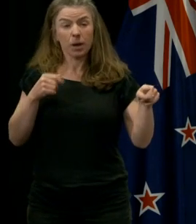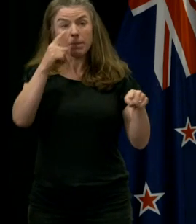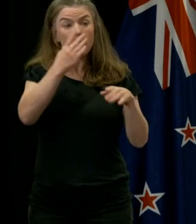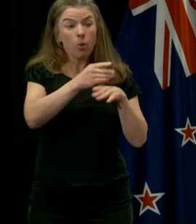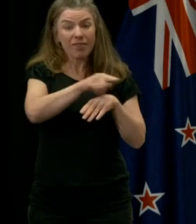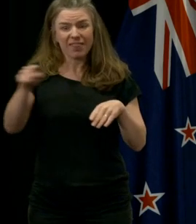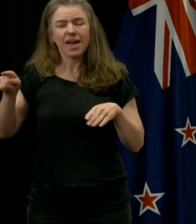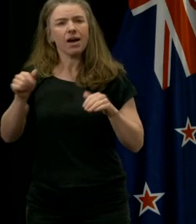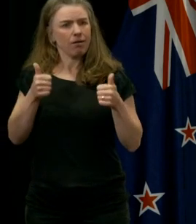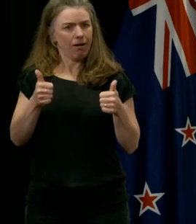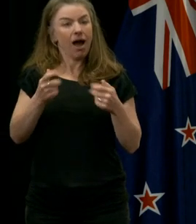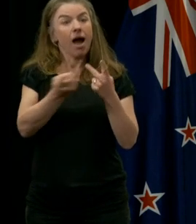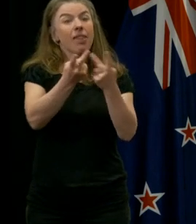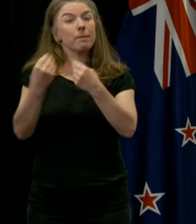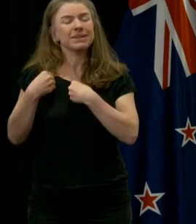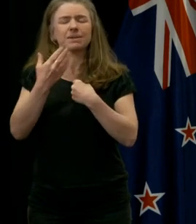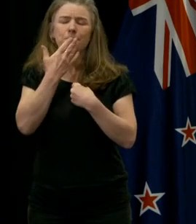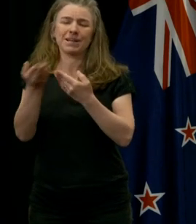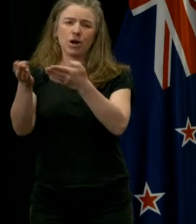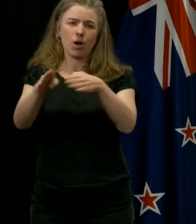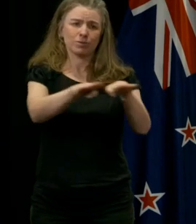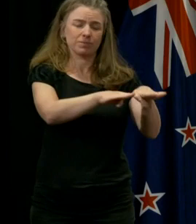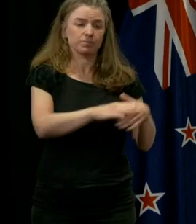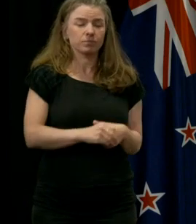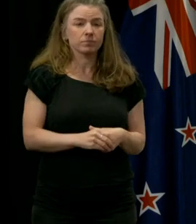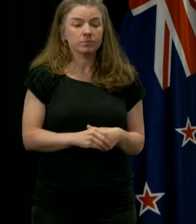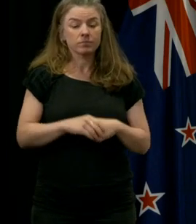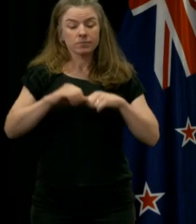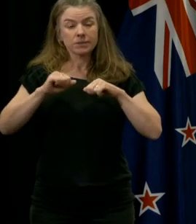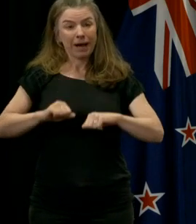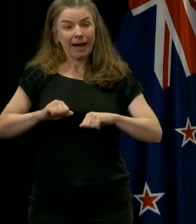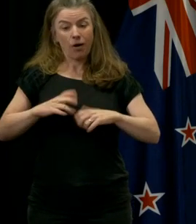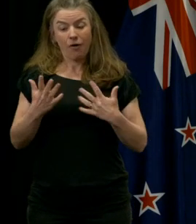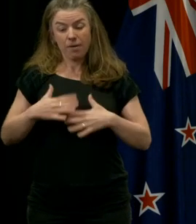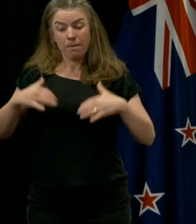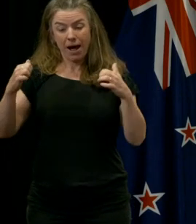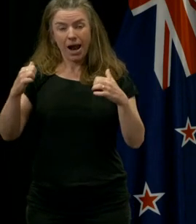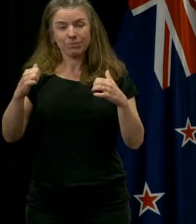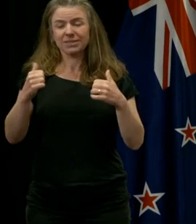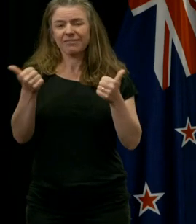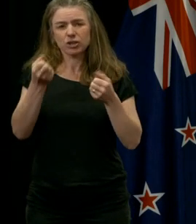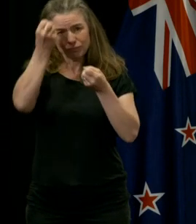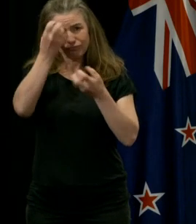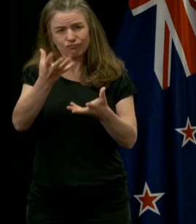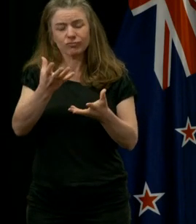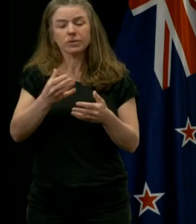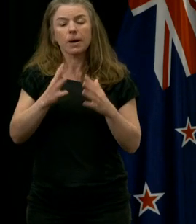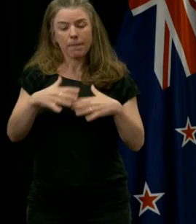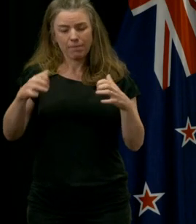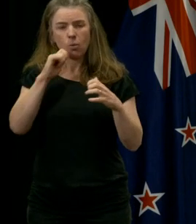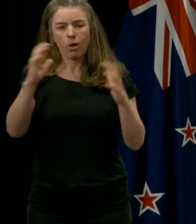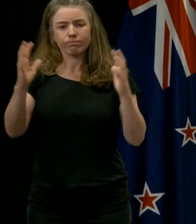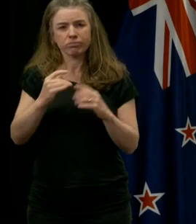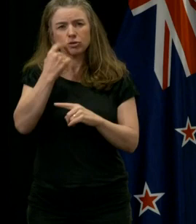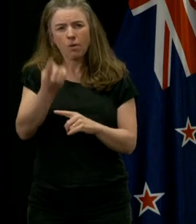close. As you've already been briefed by the Speaker, Parliament will sit tomorrow. We will debate the epidemic notice and seek to